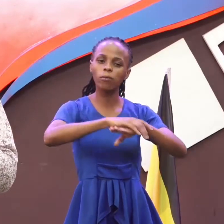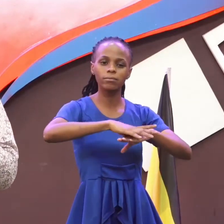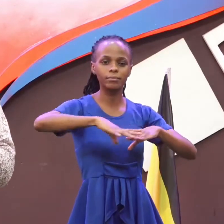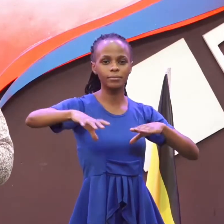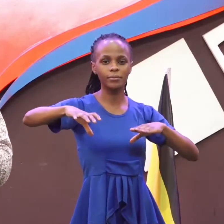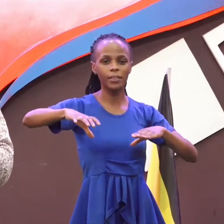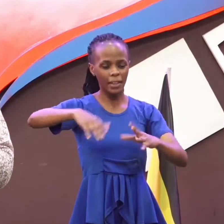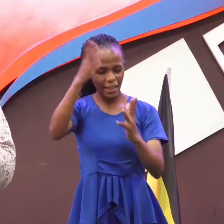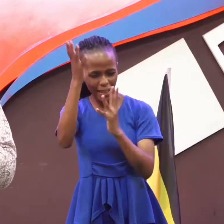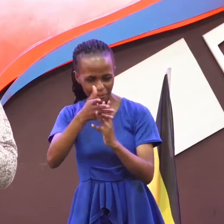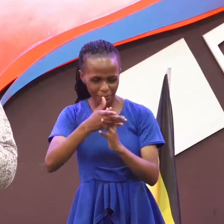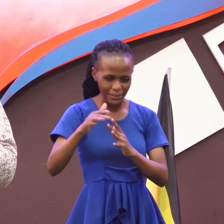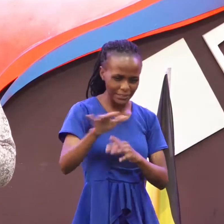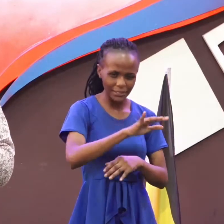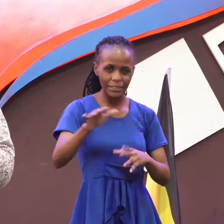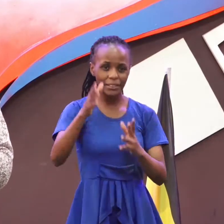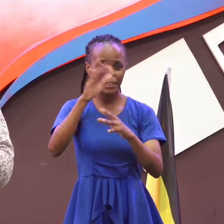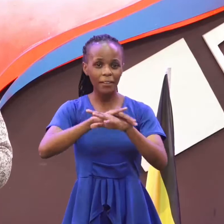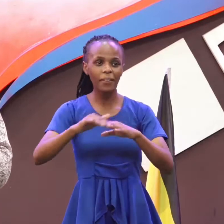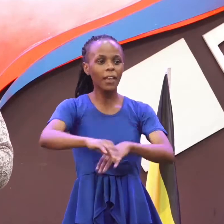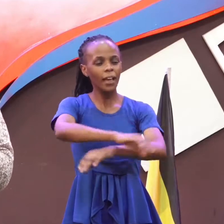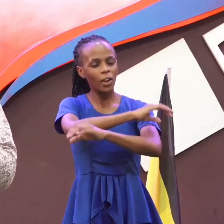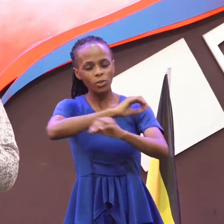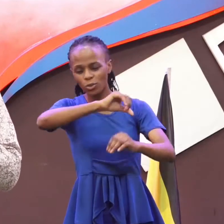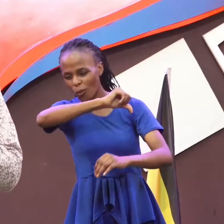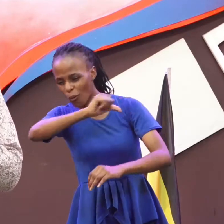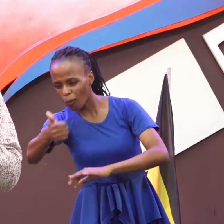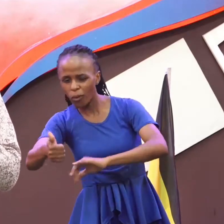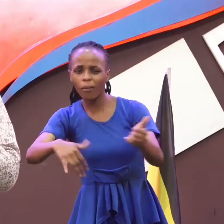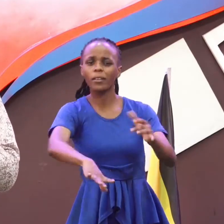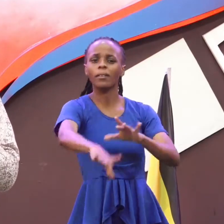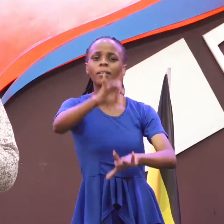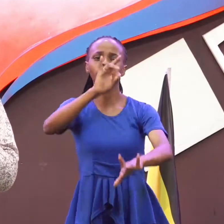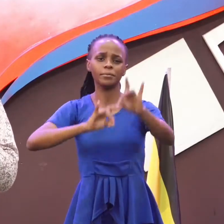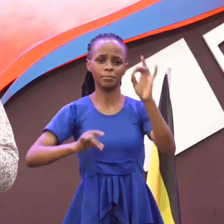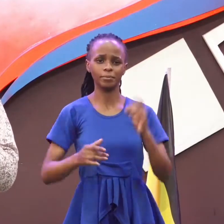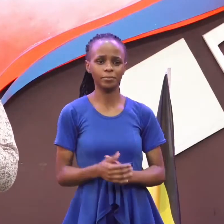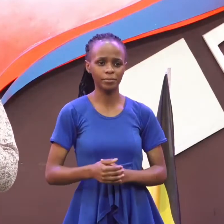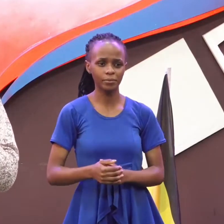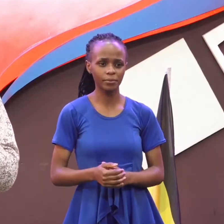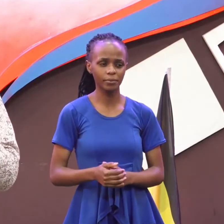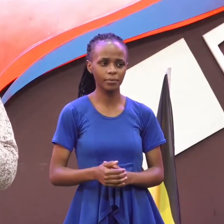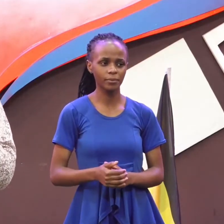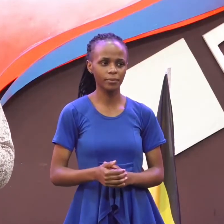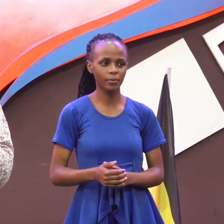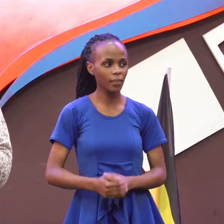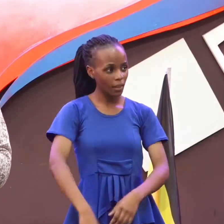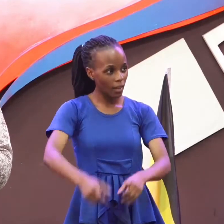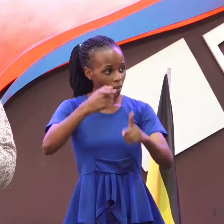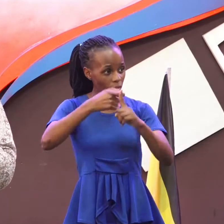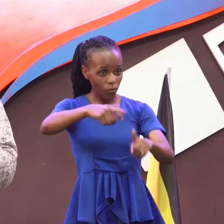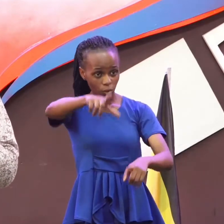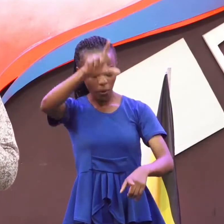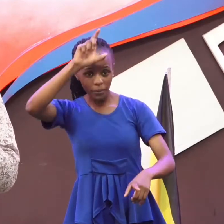Canaan. Wakati yao. Amidst the journey. Alternative. In between there is no alternative. Kuva mu